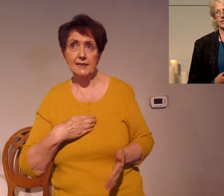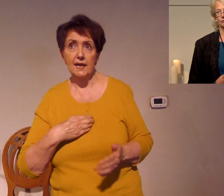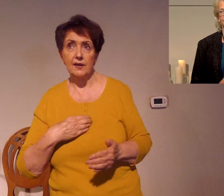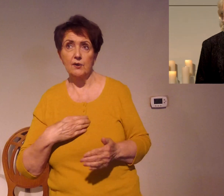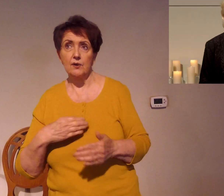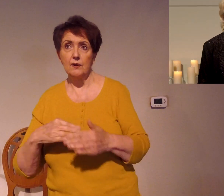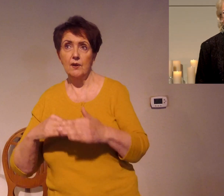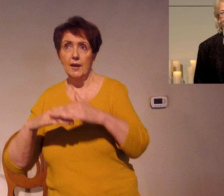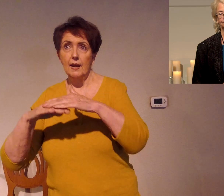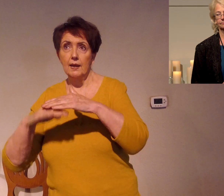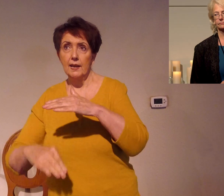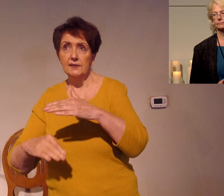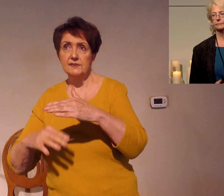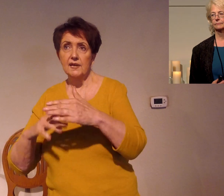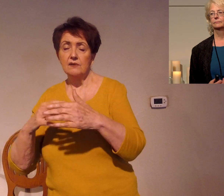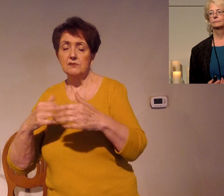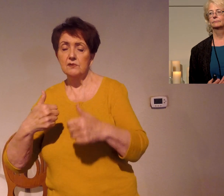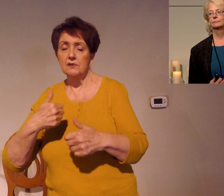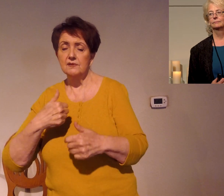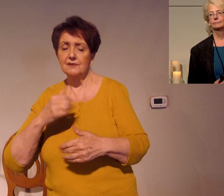minus our self-esteem.